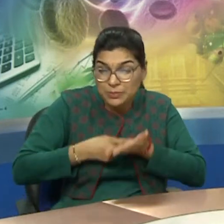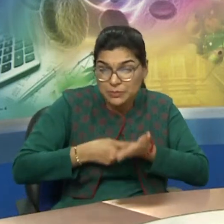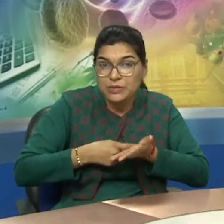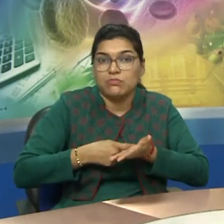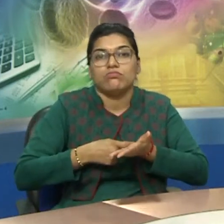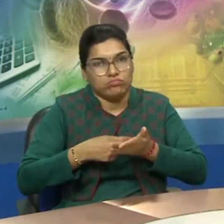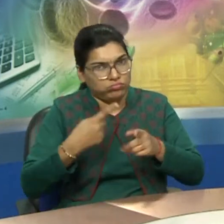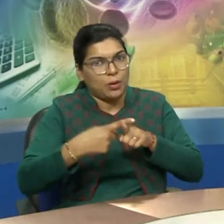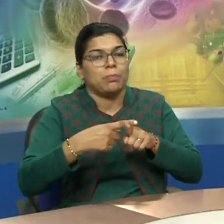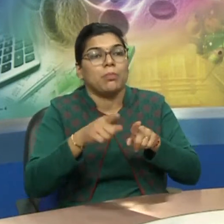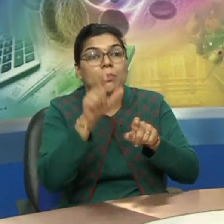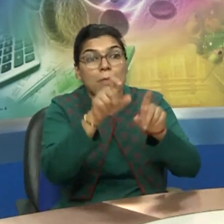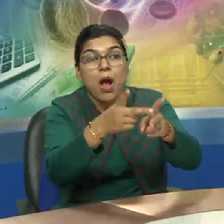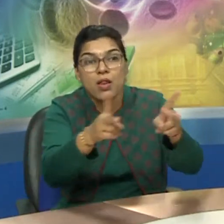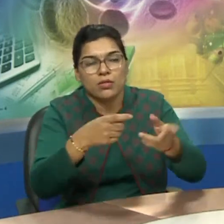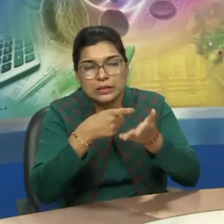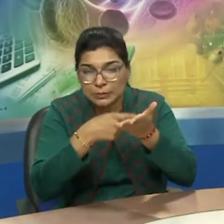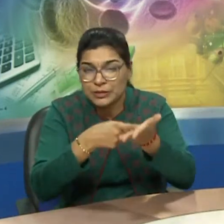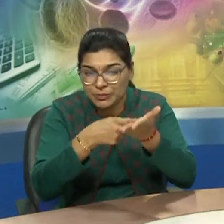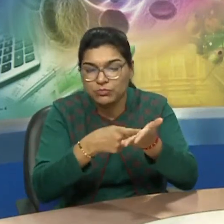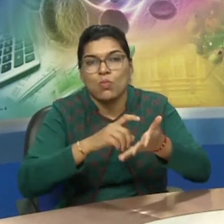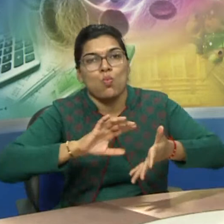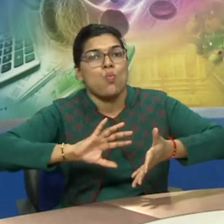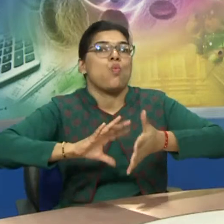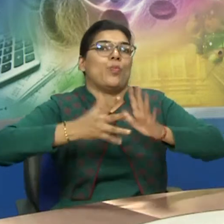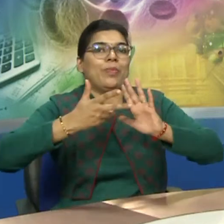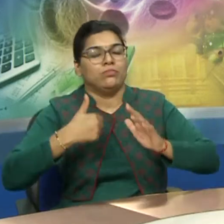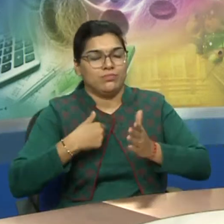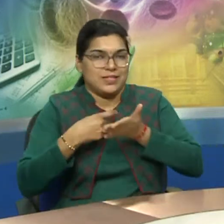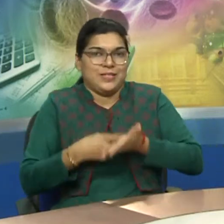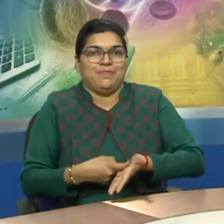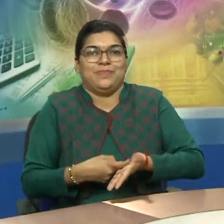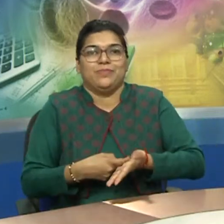This is also one of the important points which comes under ethics.